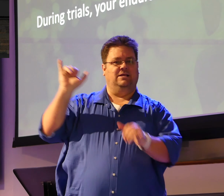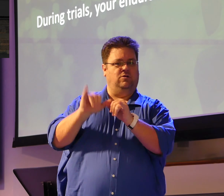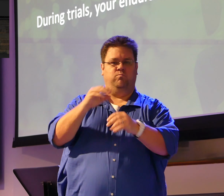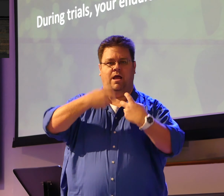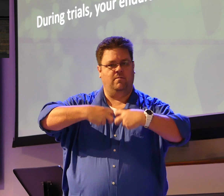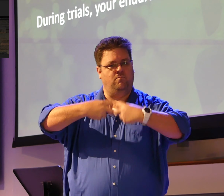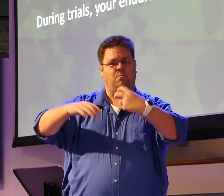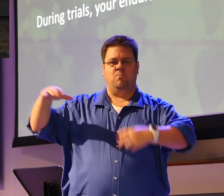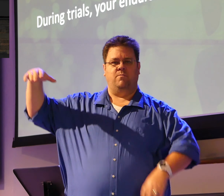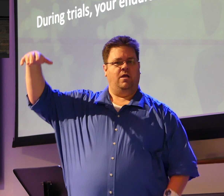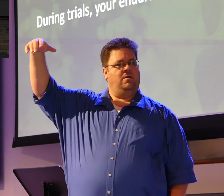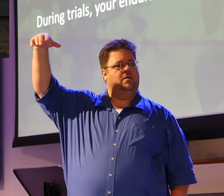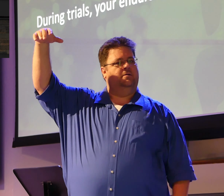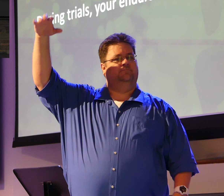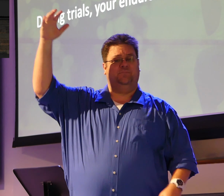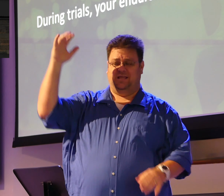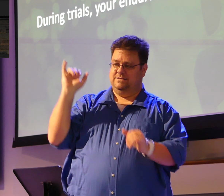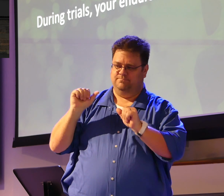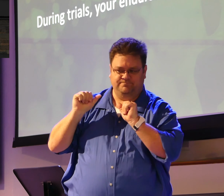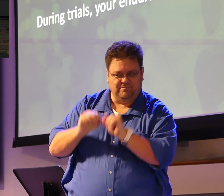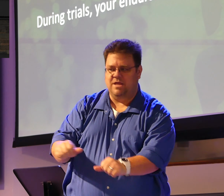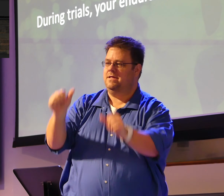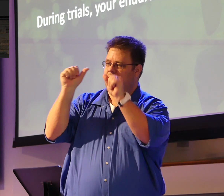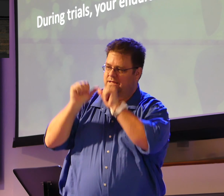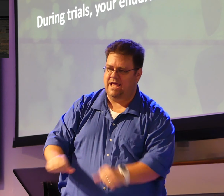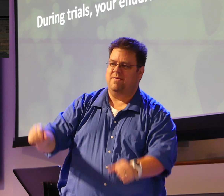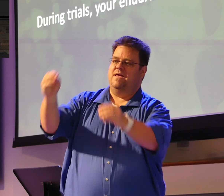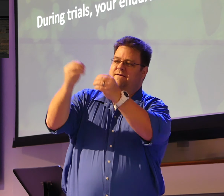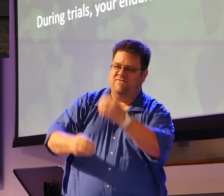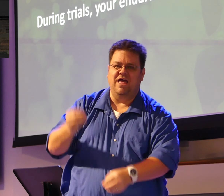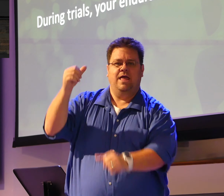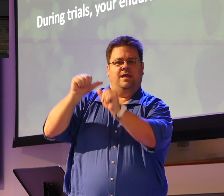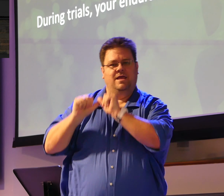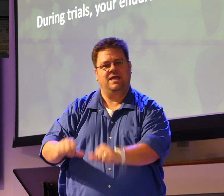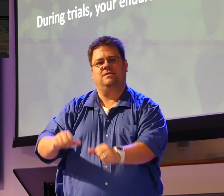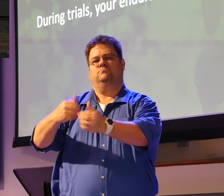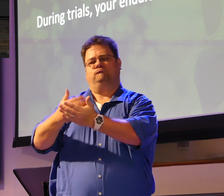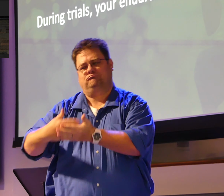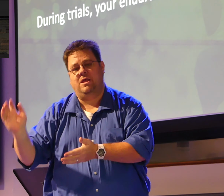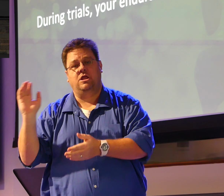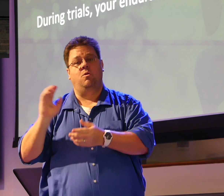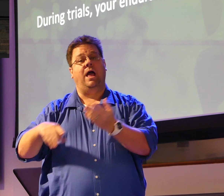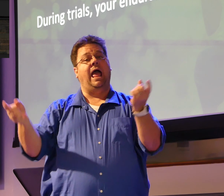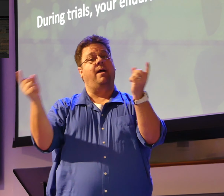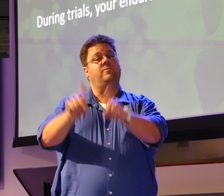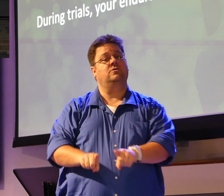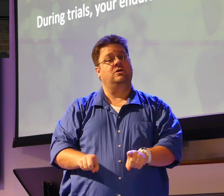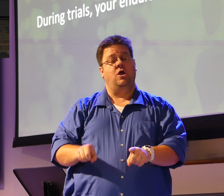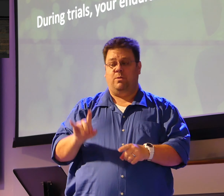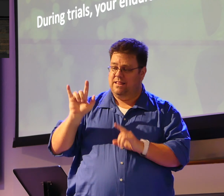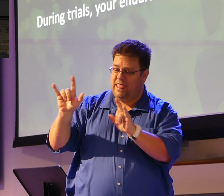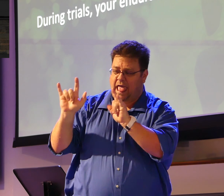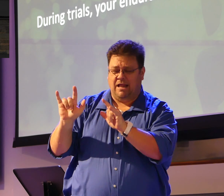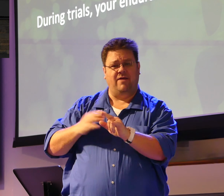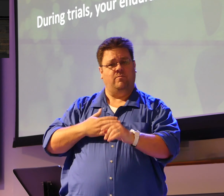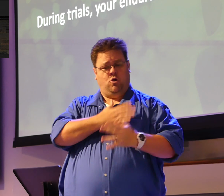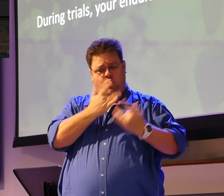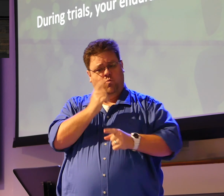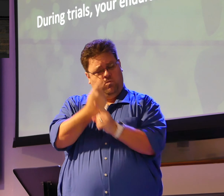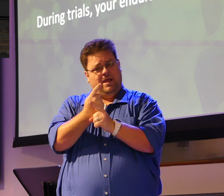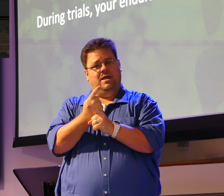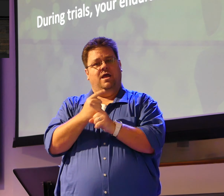they grow up and they keep getting in jams and then you got to keep bailing them out you keep bailing them out you keep bailing them out and you know what the result is and again